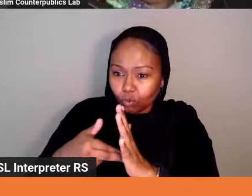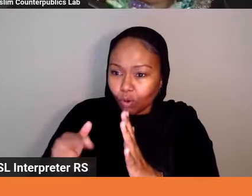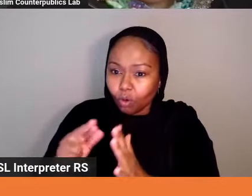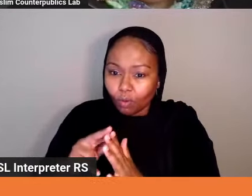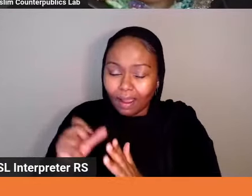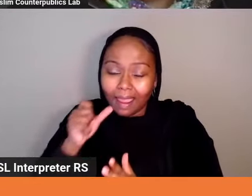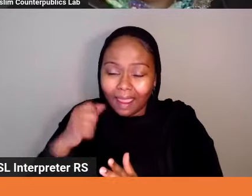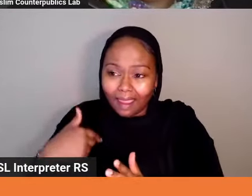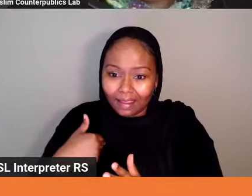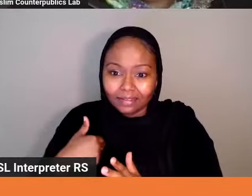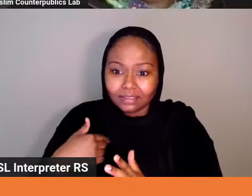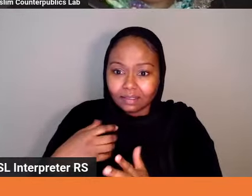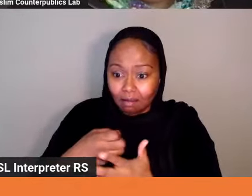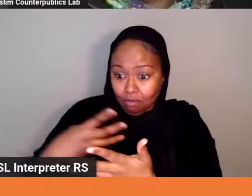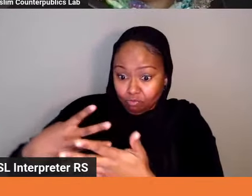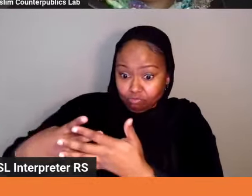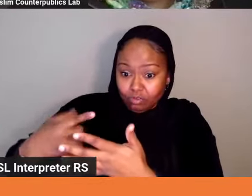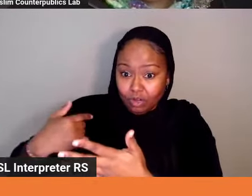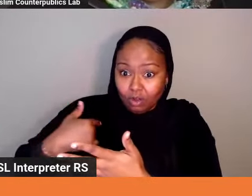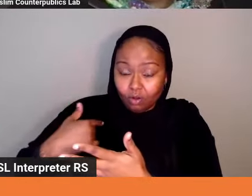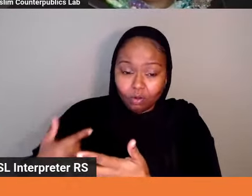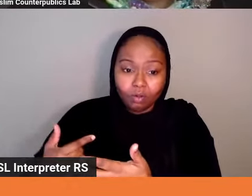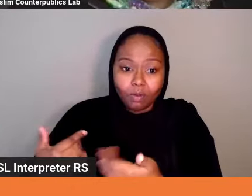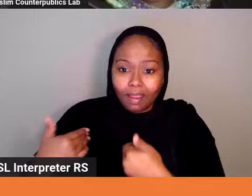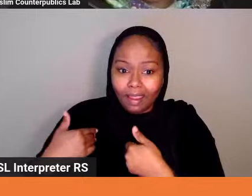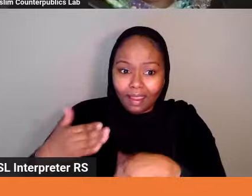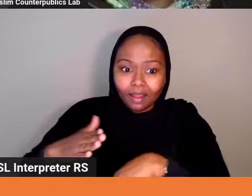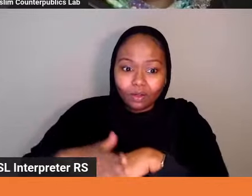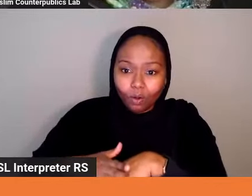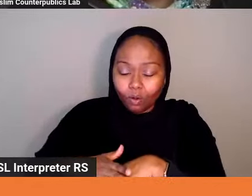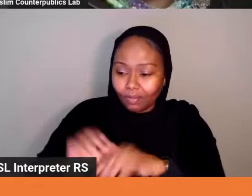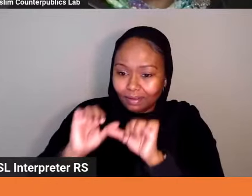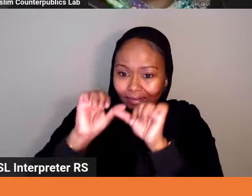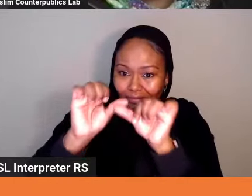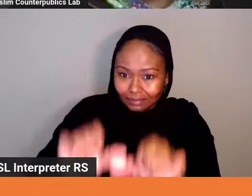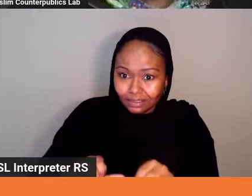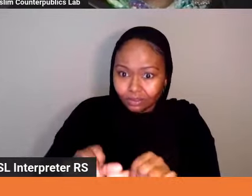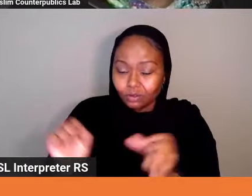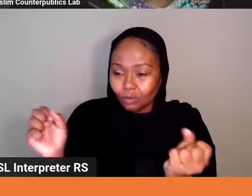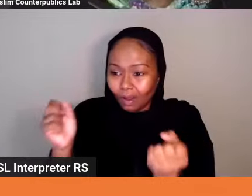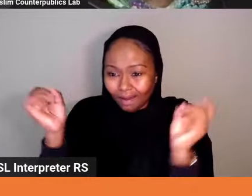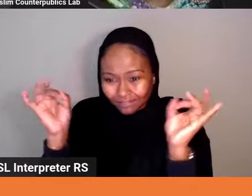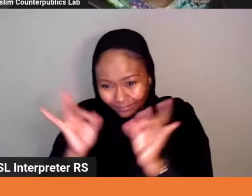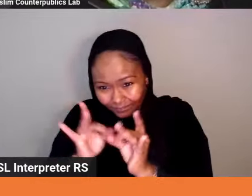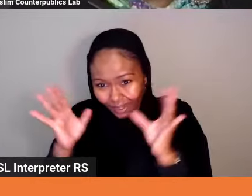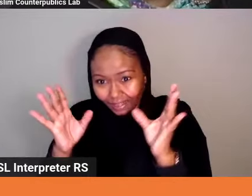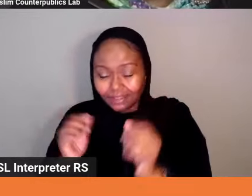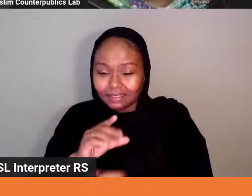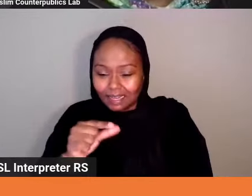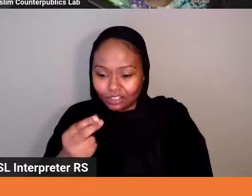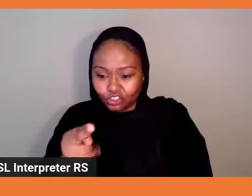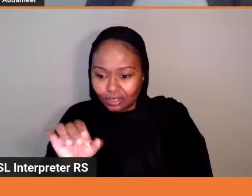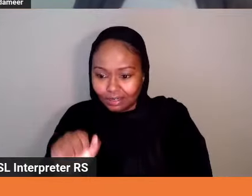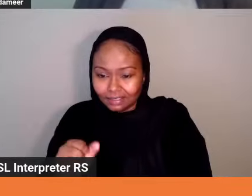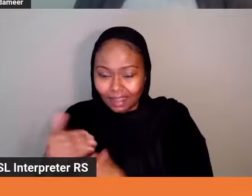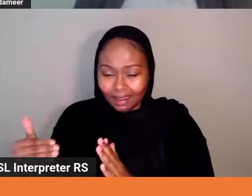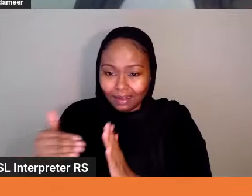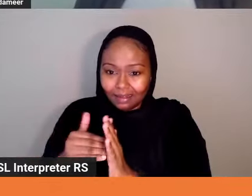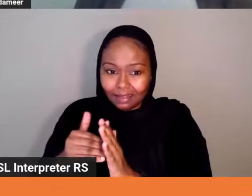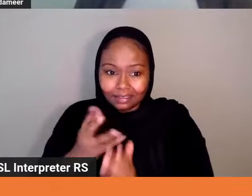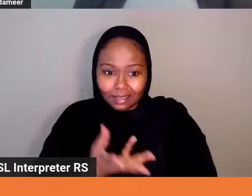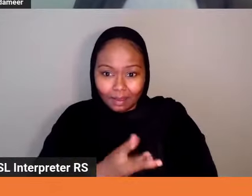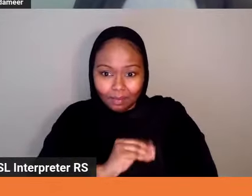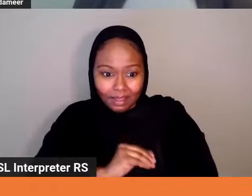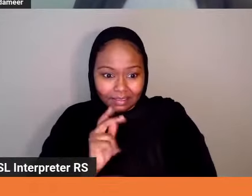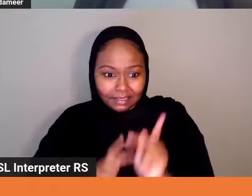now its ongoing violence and genocide against the Palestinian people? So good